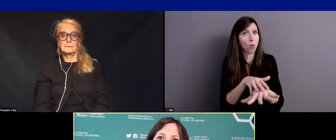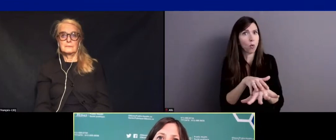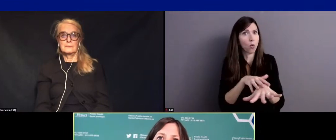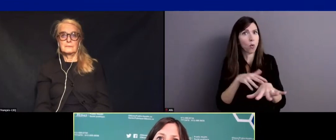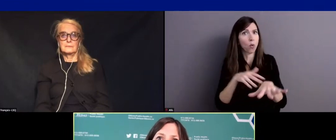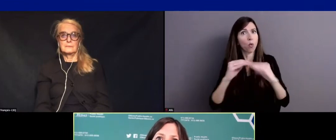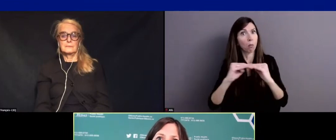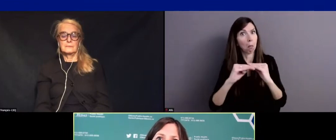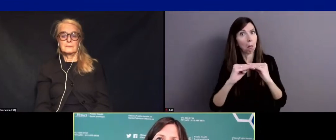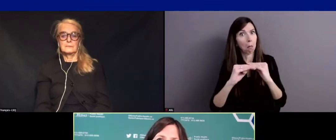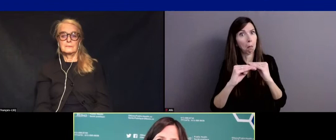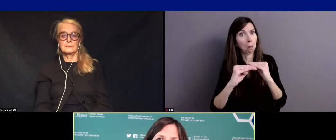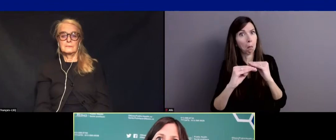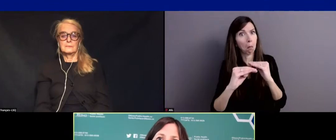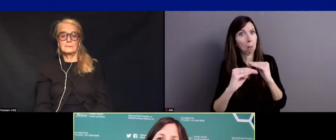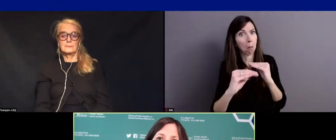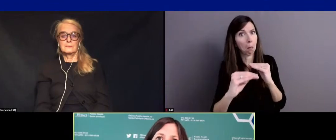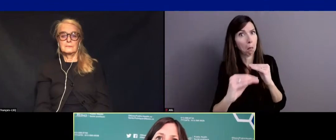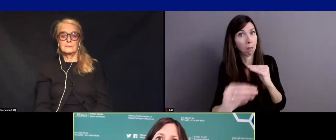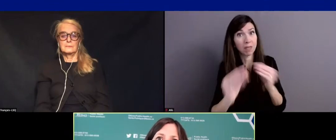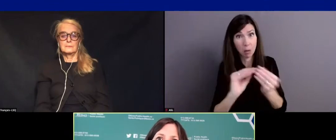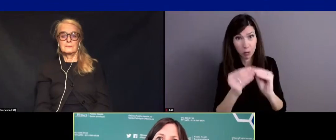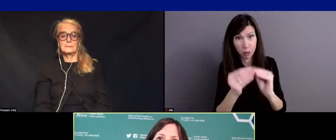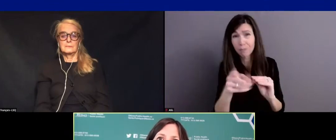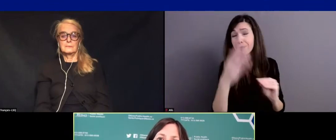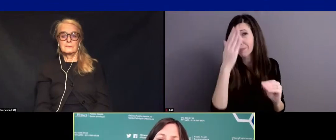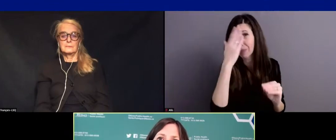at Thanksgiving was a challenge, I'm sure.